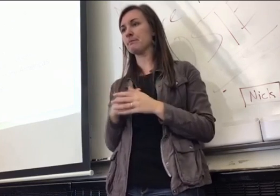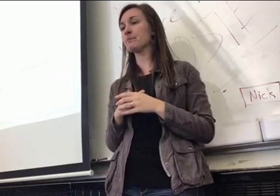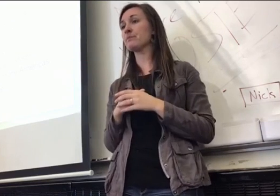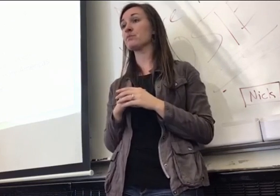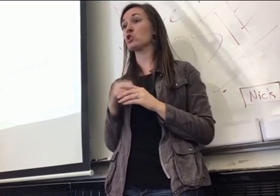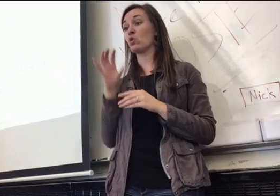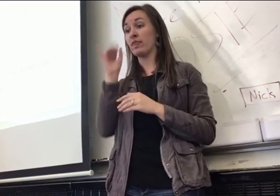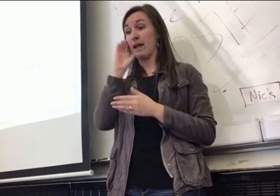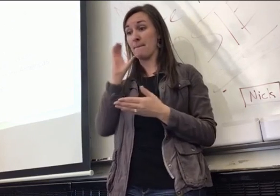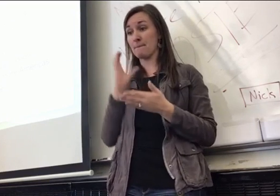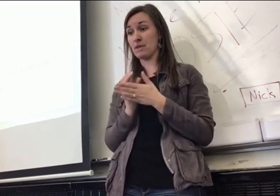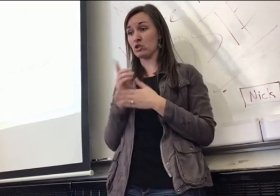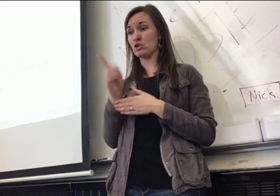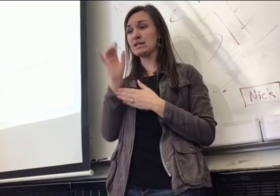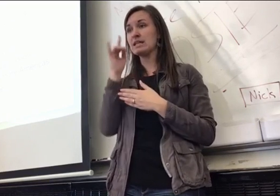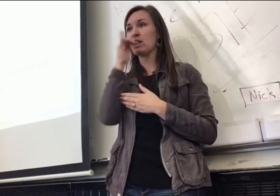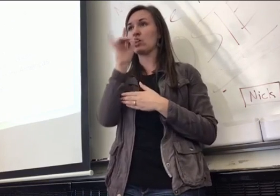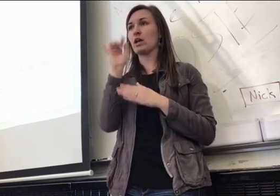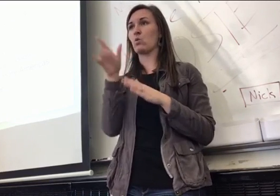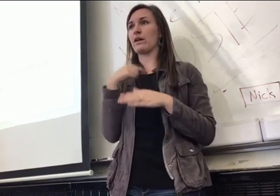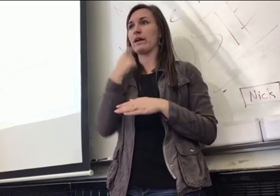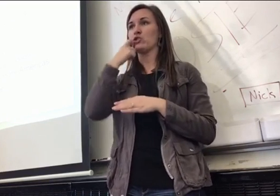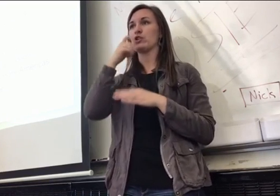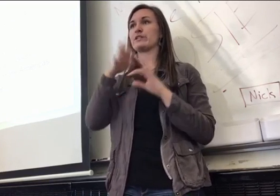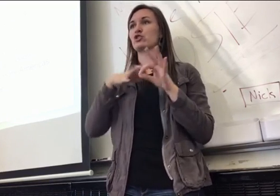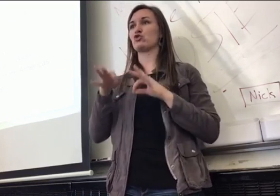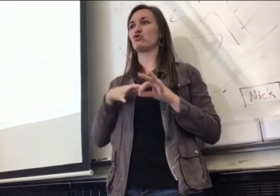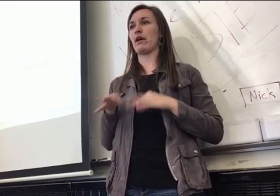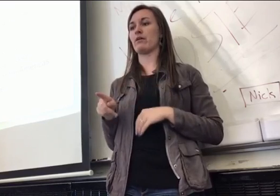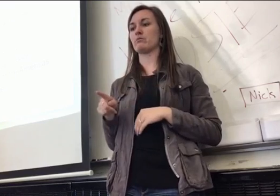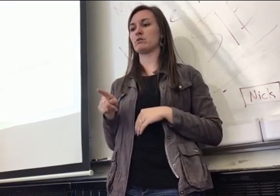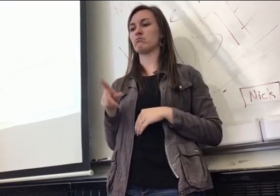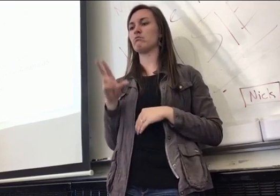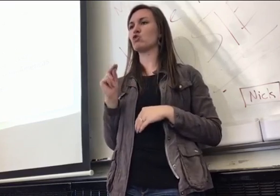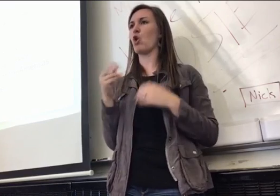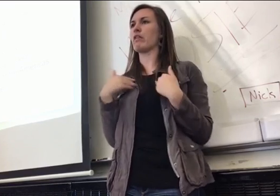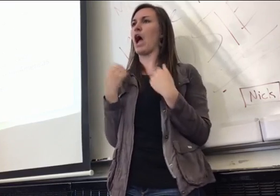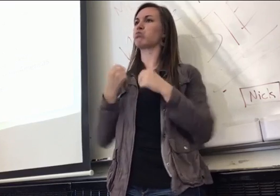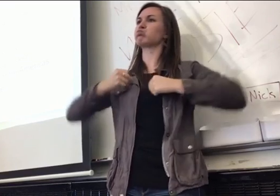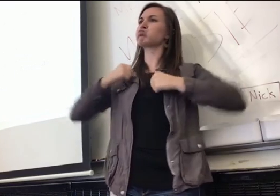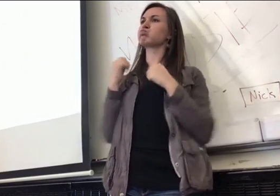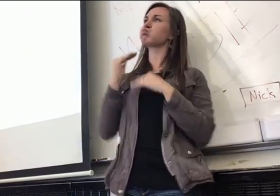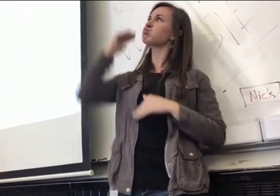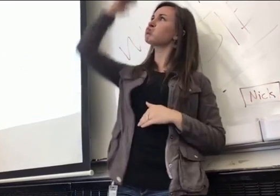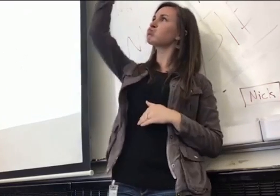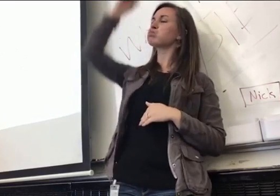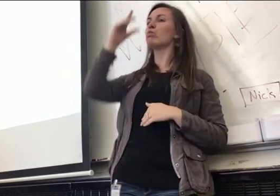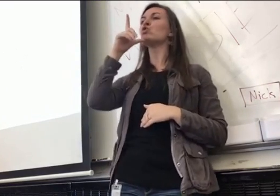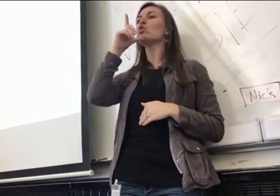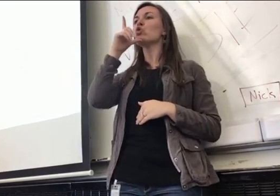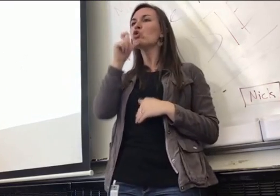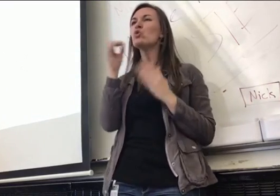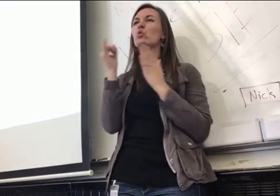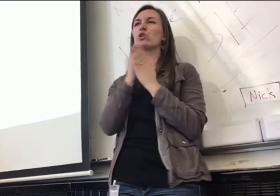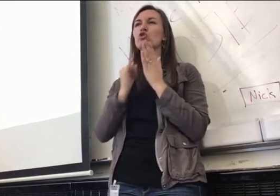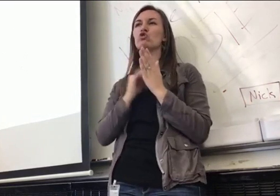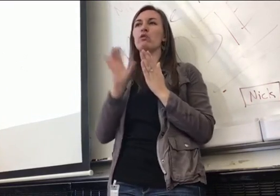Does this rendering look like what we've been talking about for the last couple pages? Nope. So who can we tell that this is being created